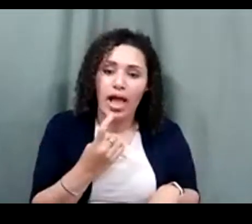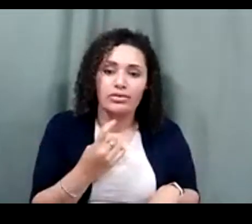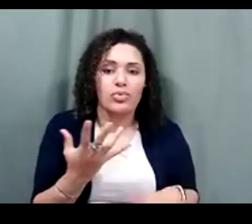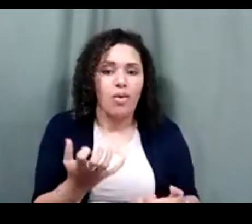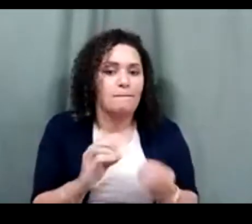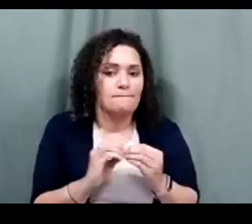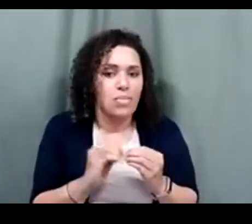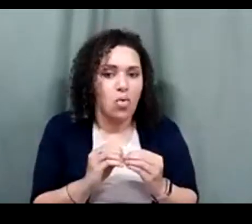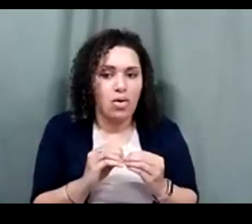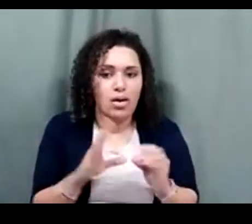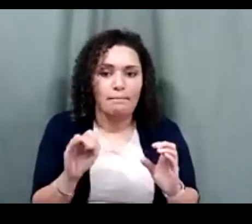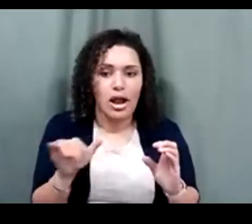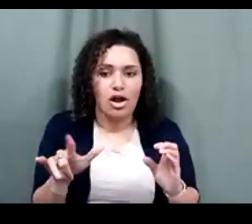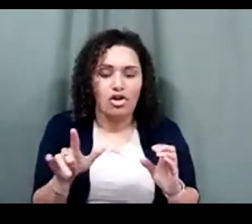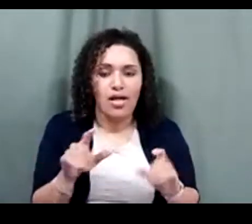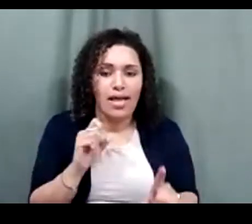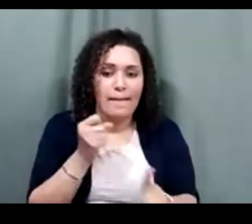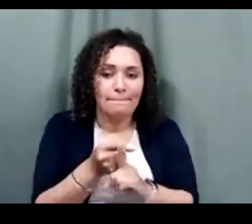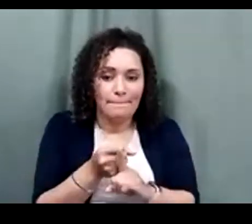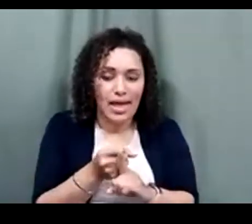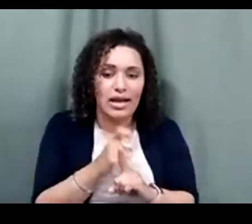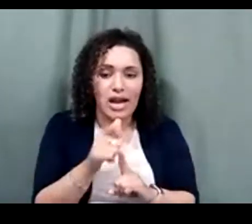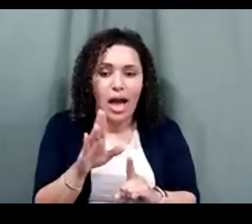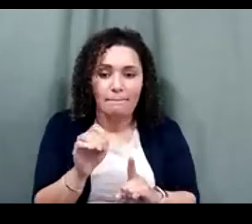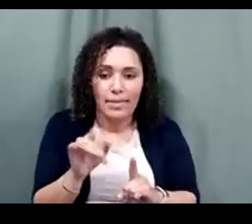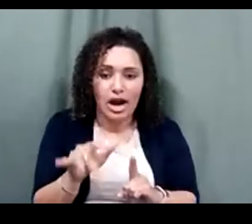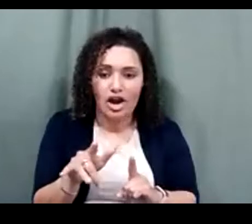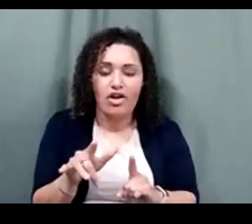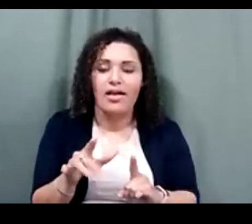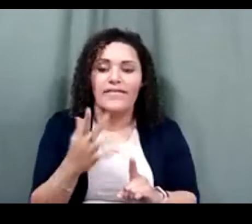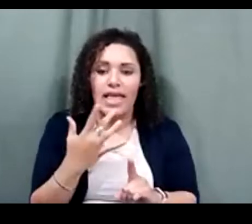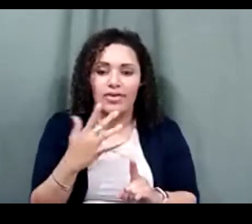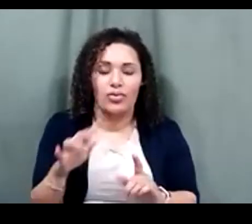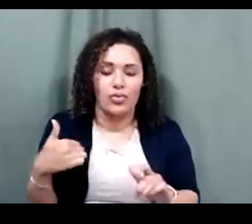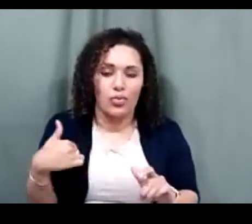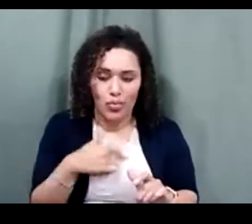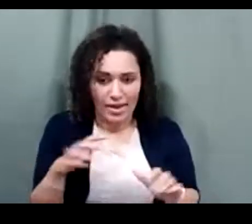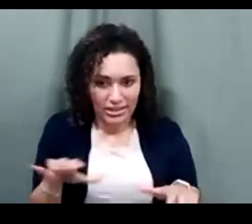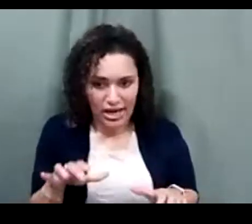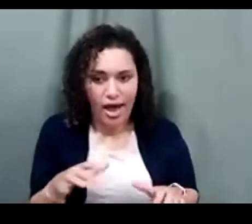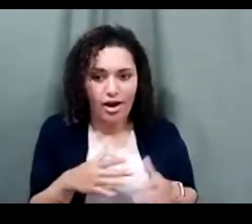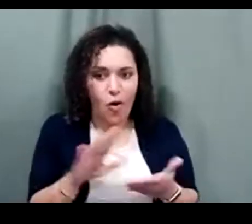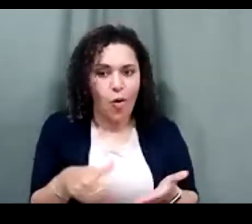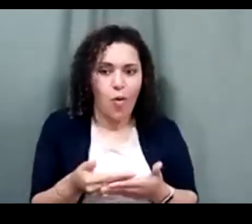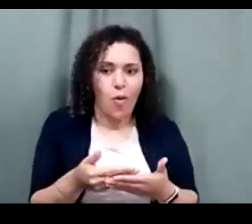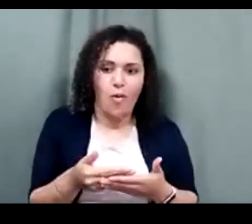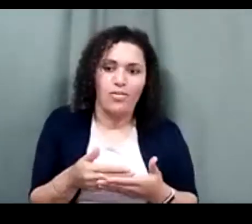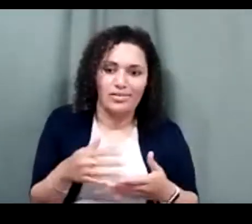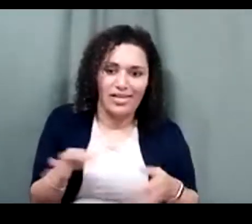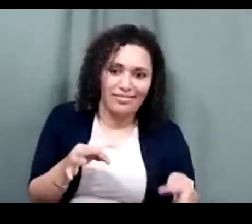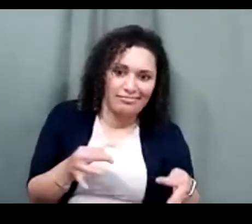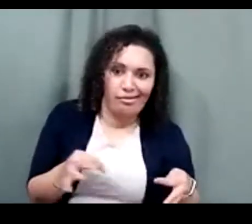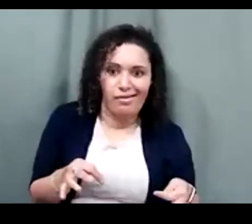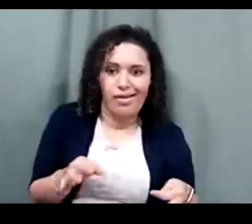only not barrel flavors. We've done a whole thing on barrel, so I won't go to that rabbit hole. But so we tend to use